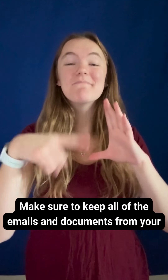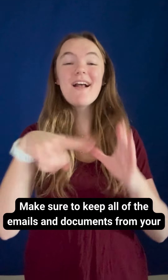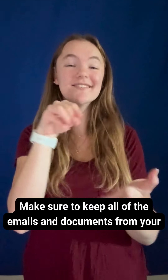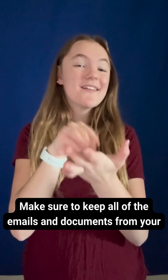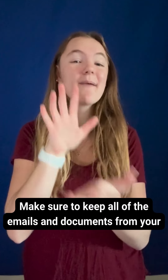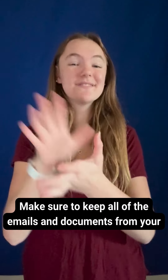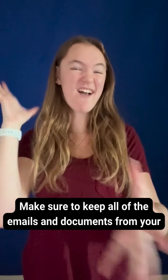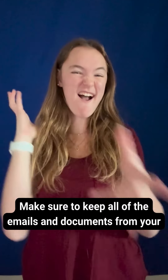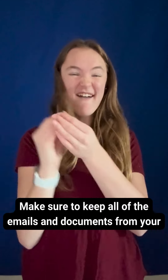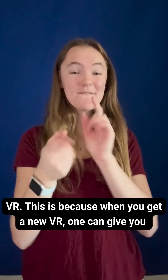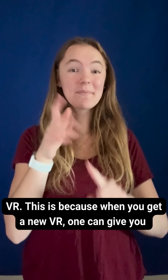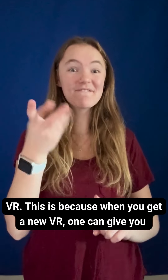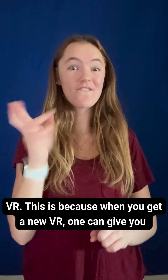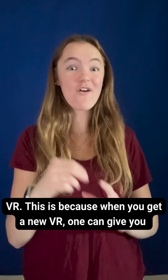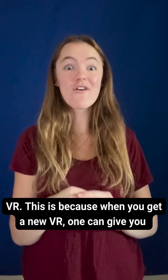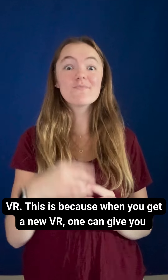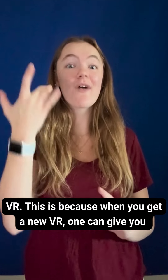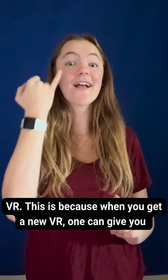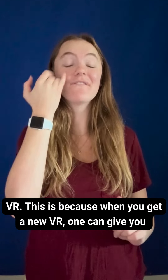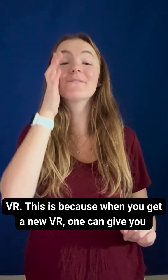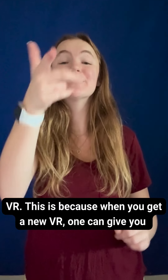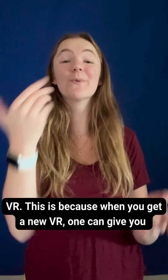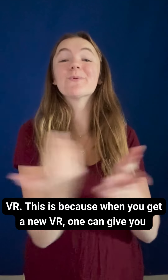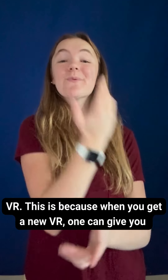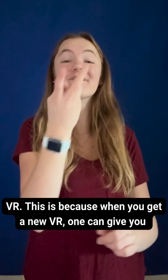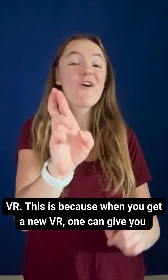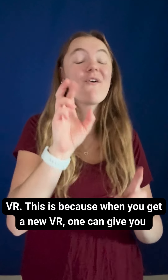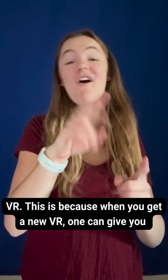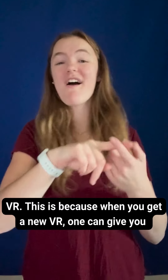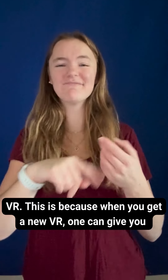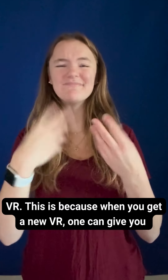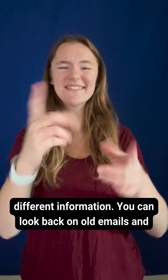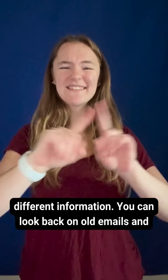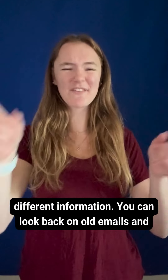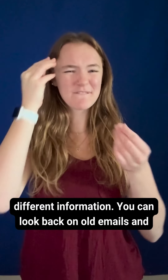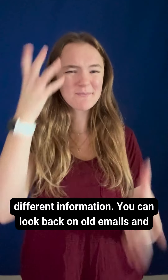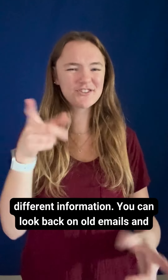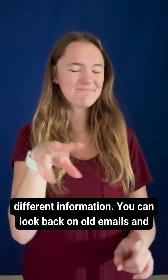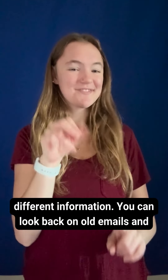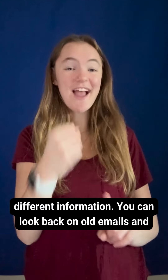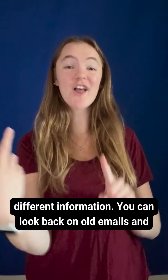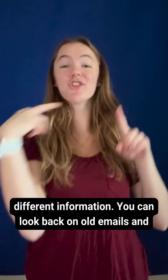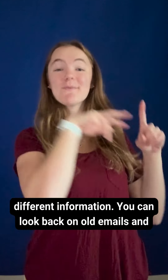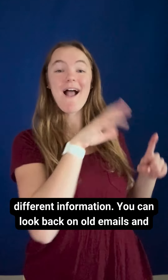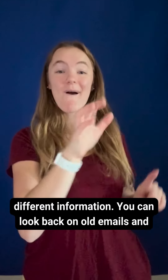and documents from your VR. This is because when you get a new VR, one can give you different information. You can look back on